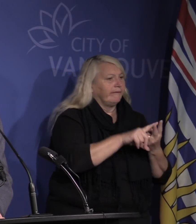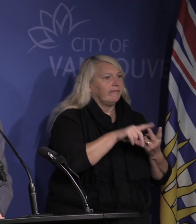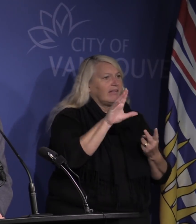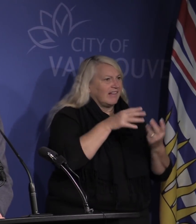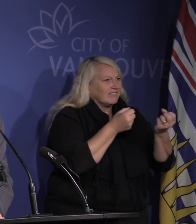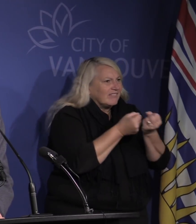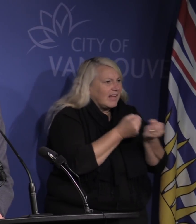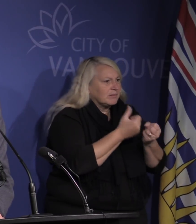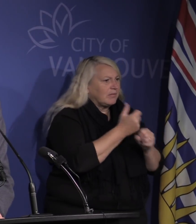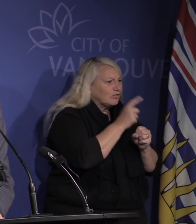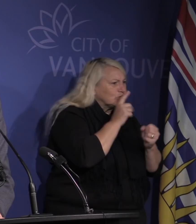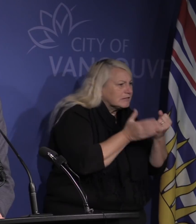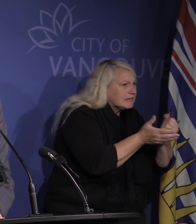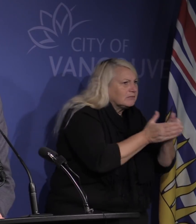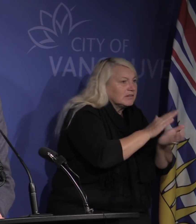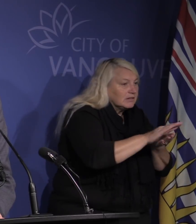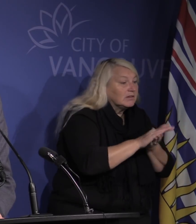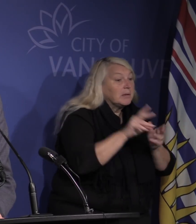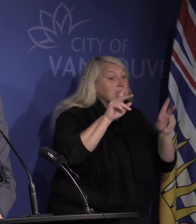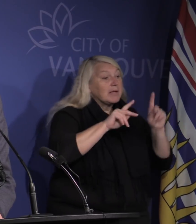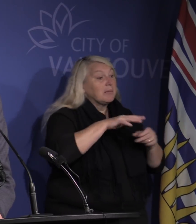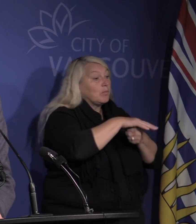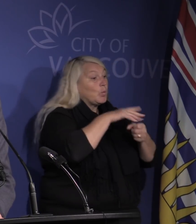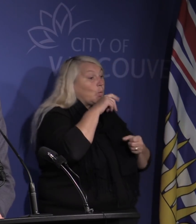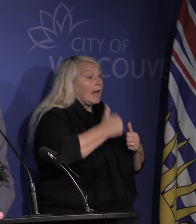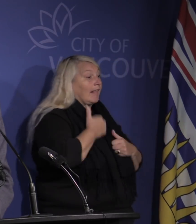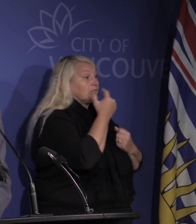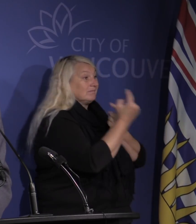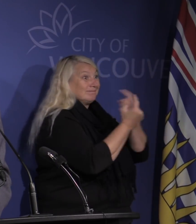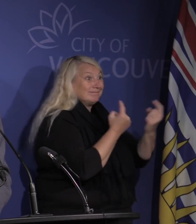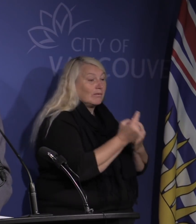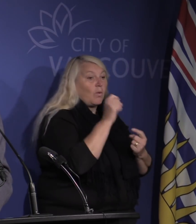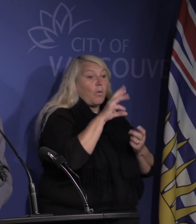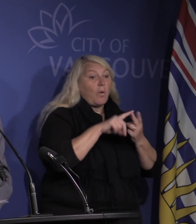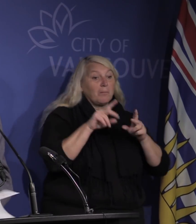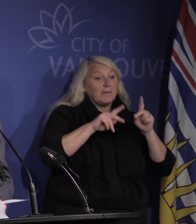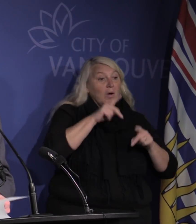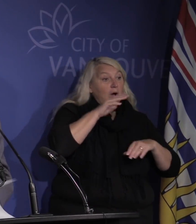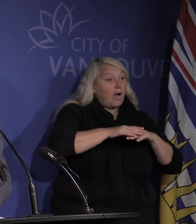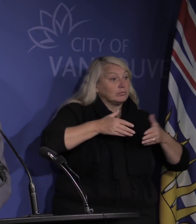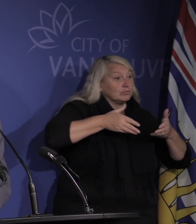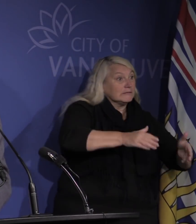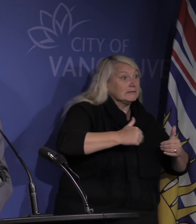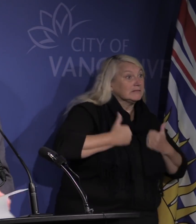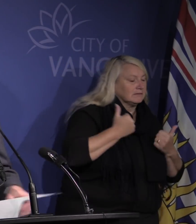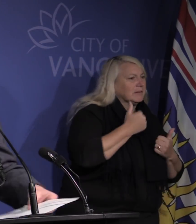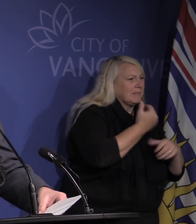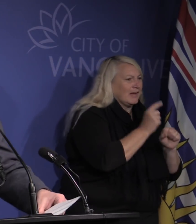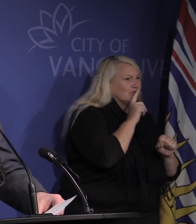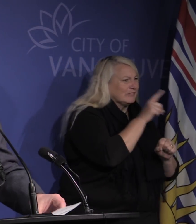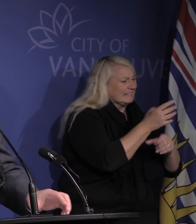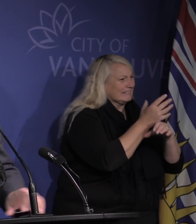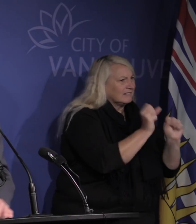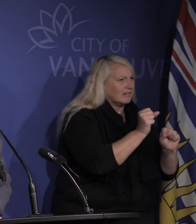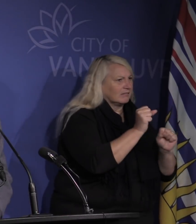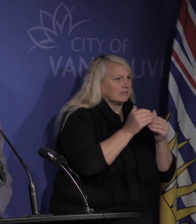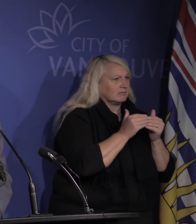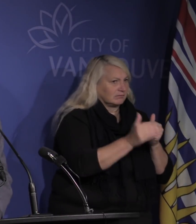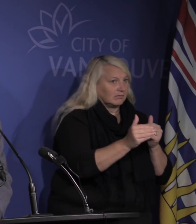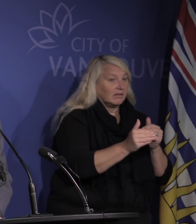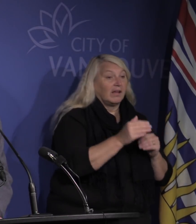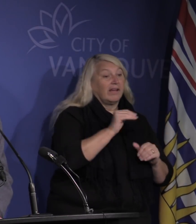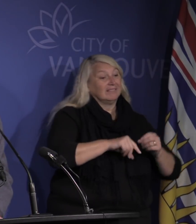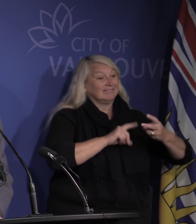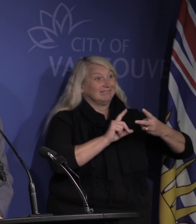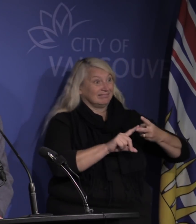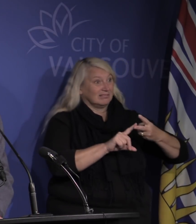for making sure people living in SROs or on the streets know the risks and what to do to stay as safe as possible.